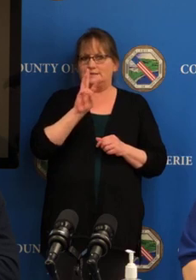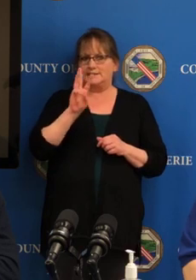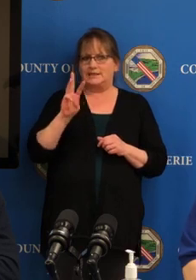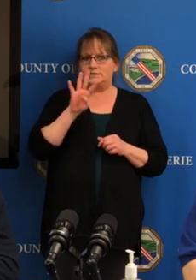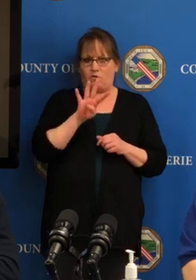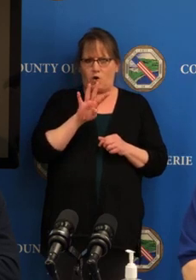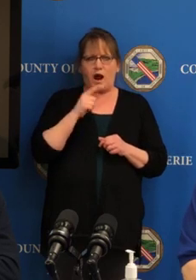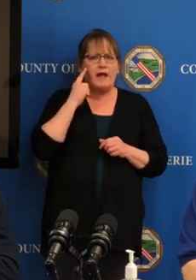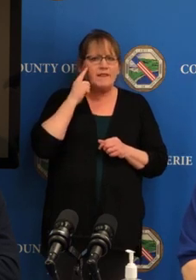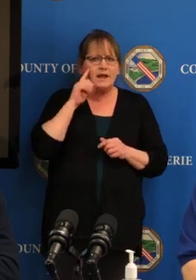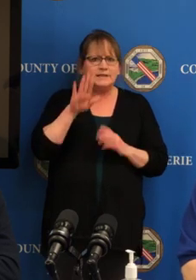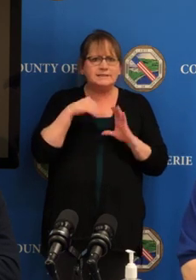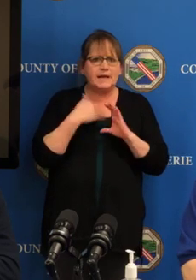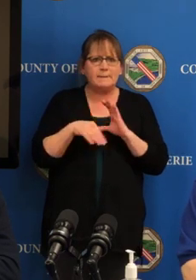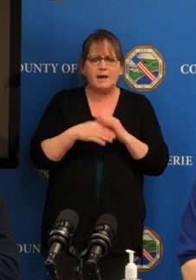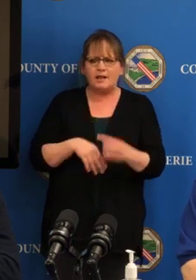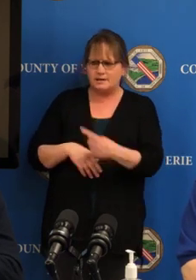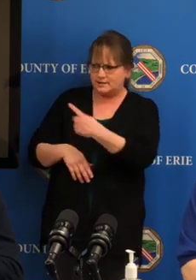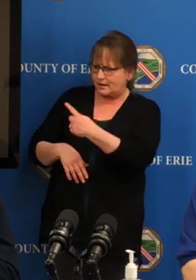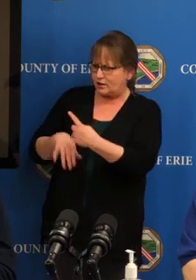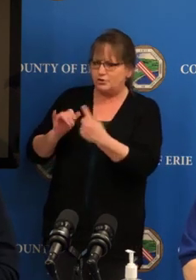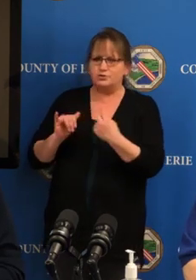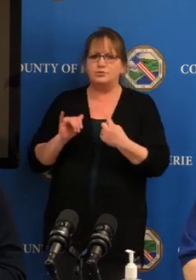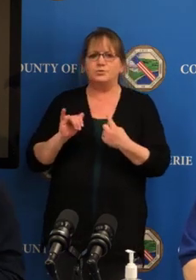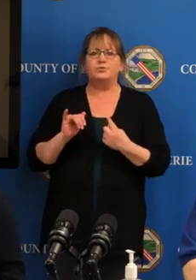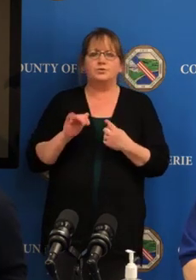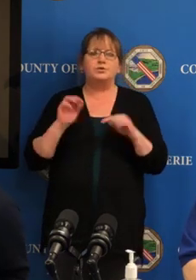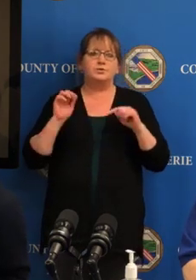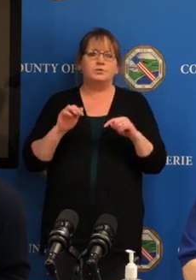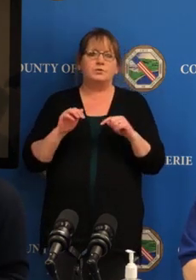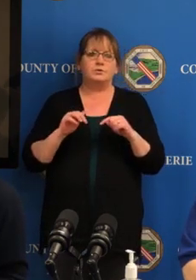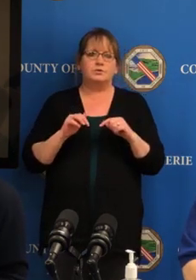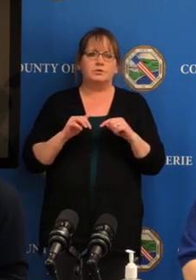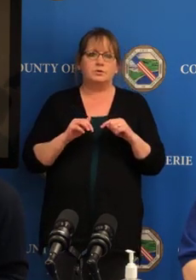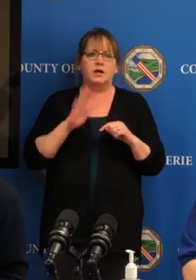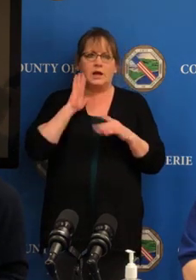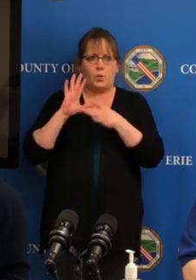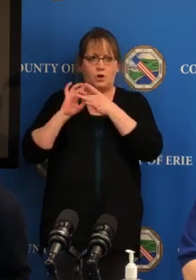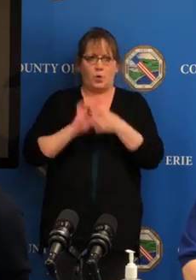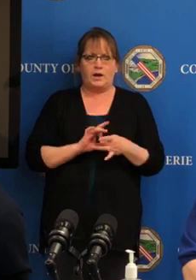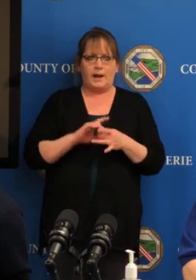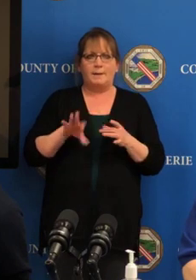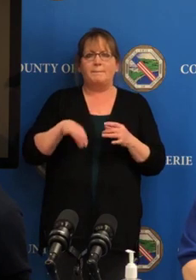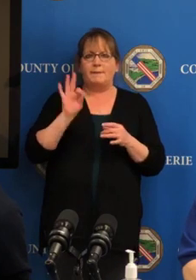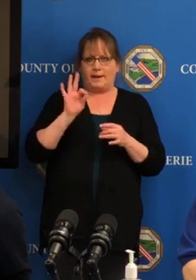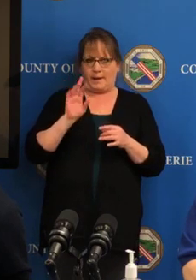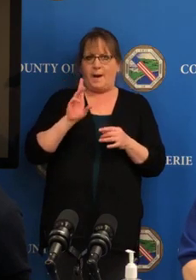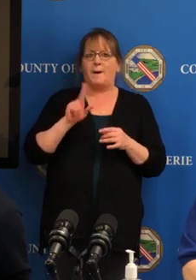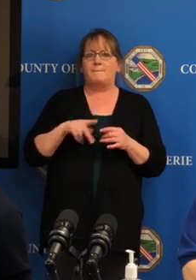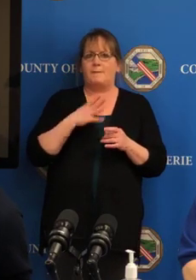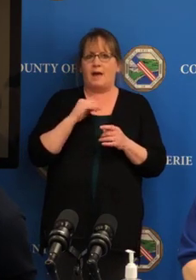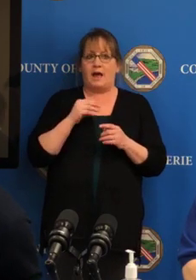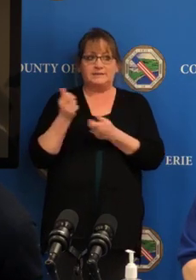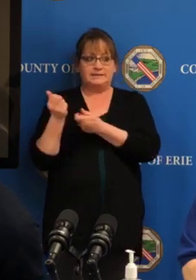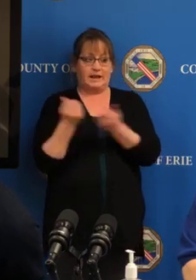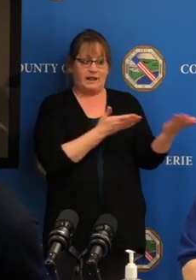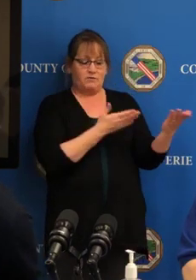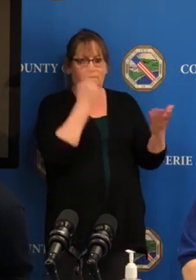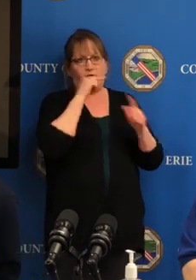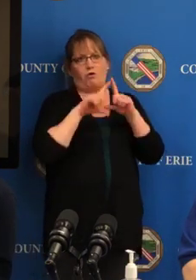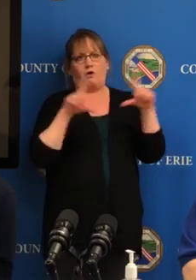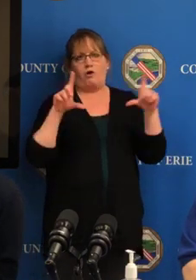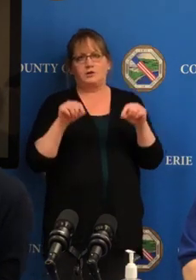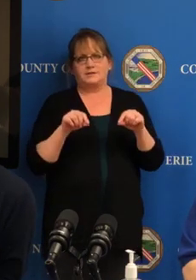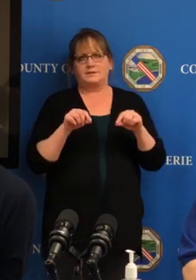717-3664. I believe his email address is on the screen. And he will coordinate the pickup and also the delivery for those cards.